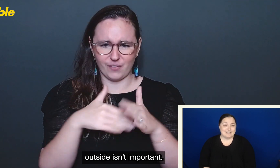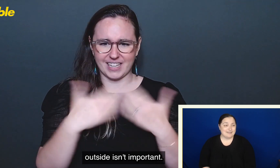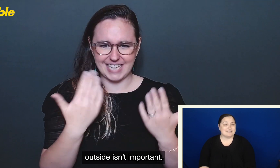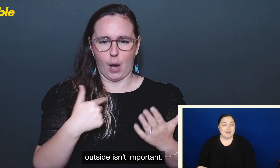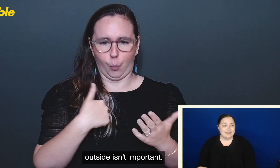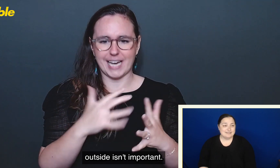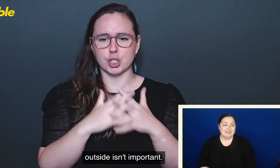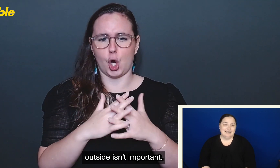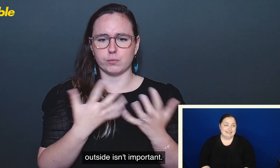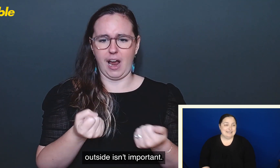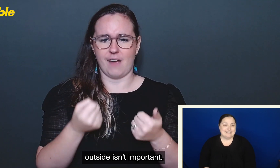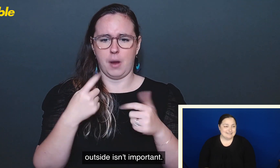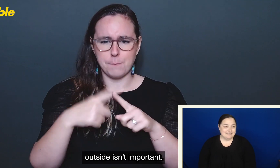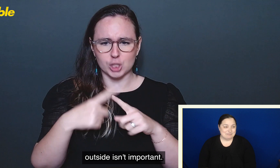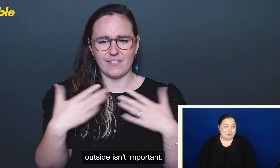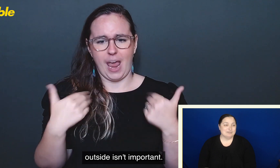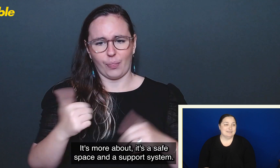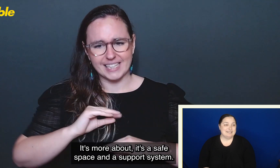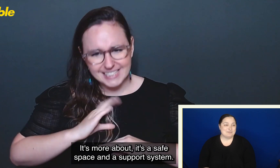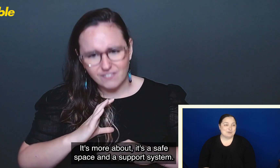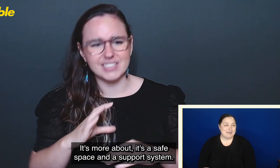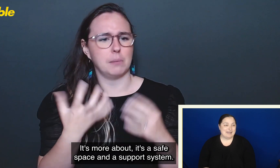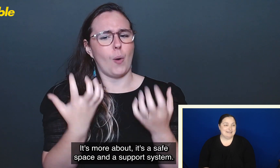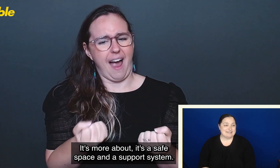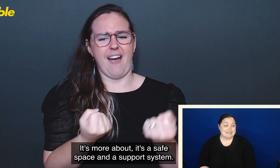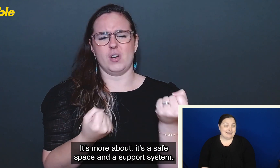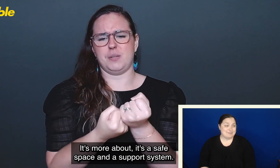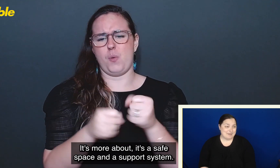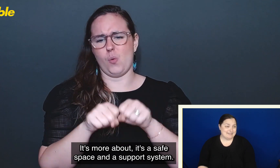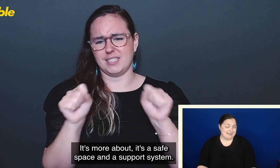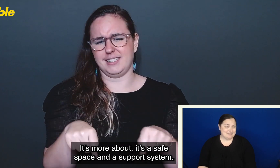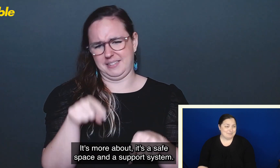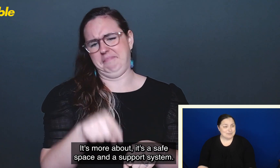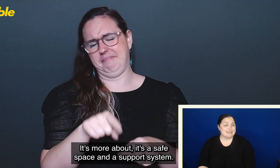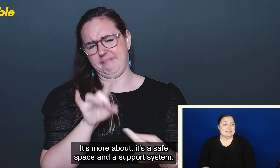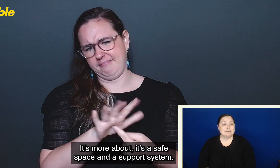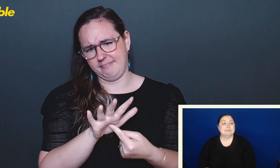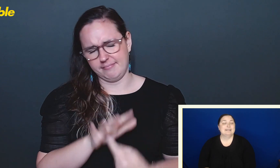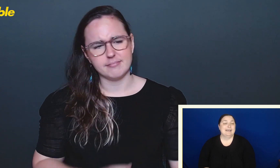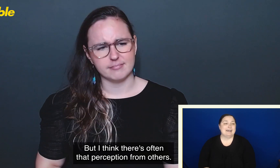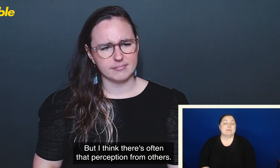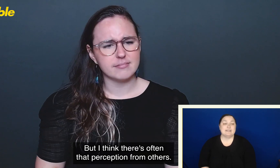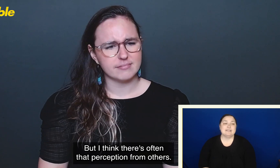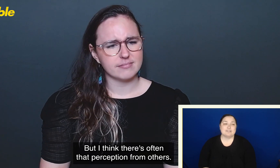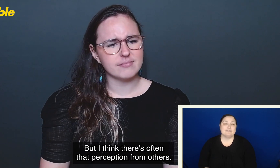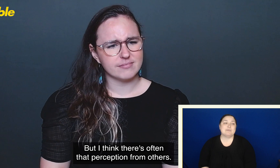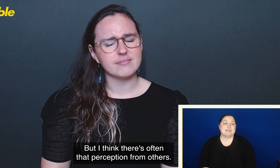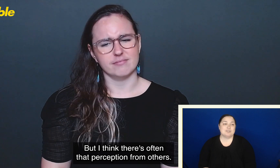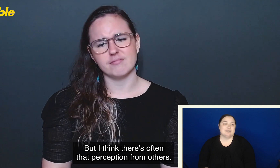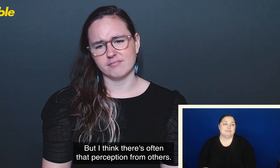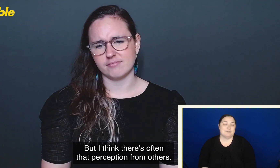use outside isn't important. It's more about it's a safe space and a support system. But I think there's often